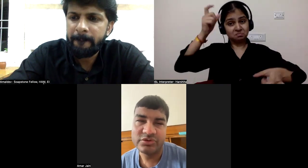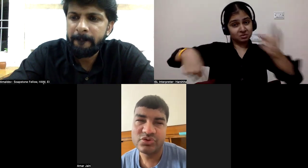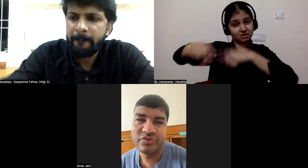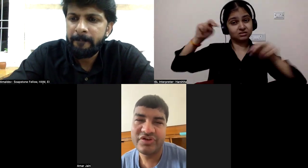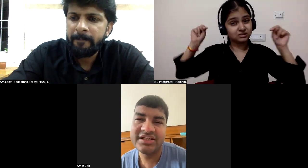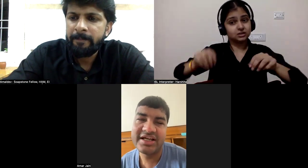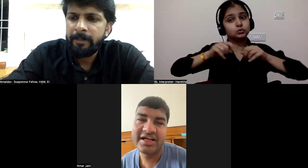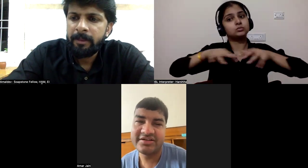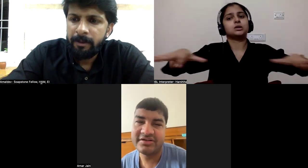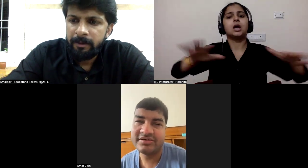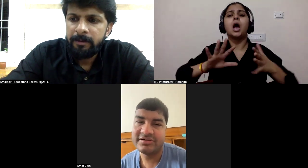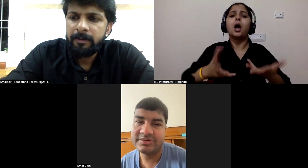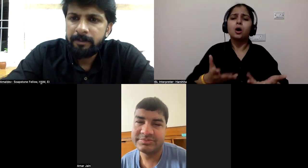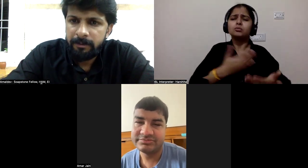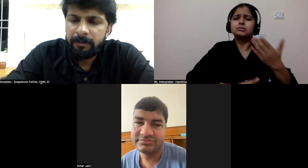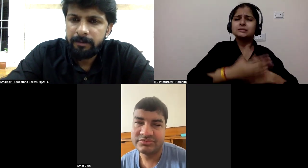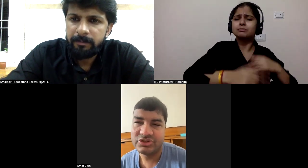I also feel that